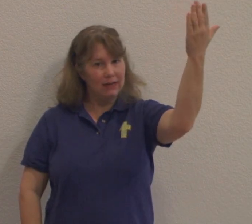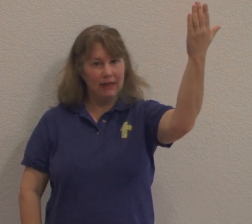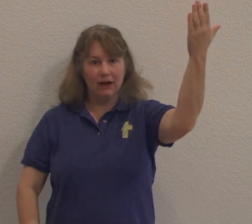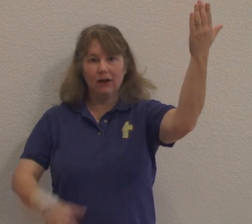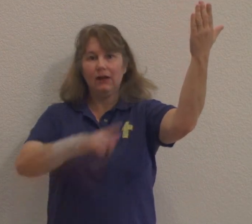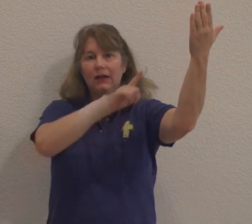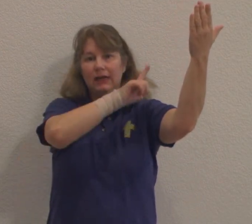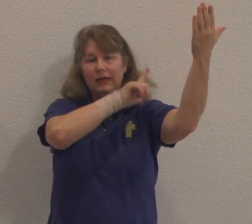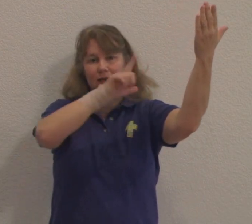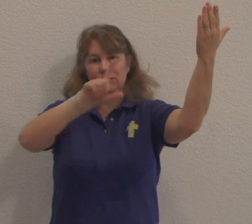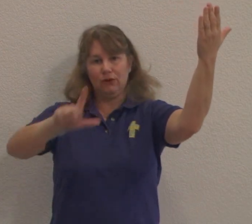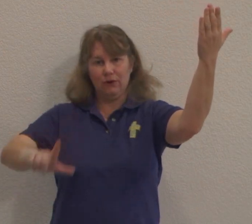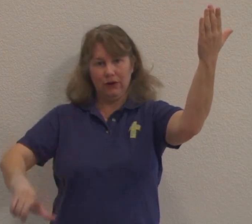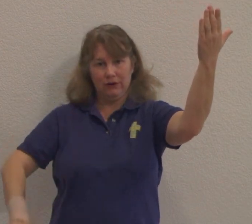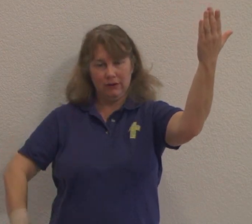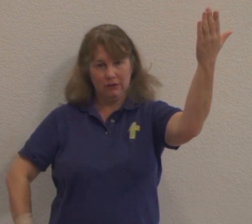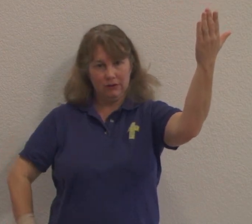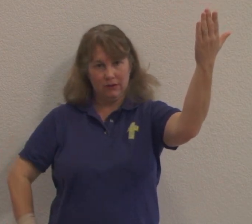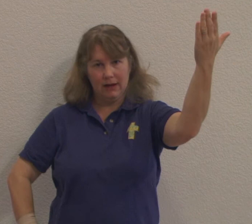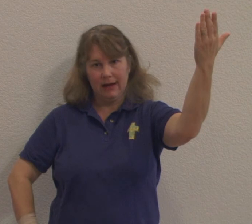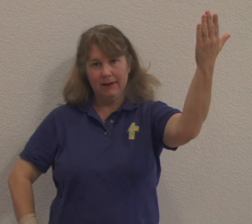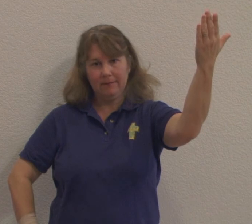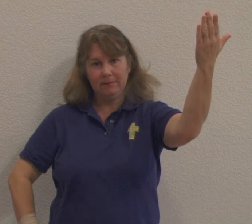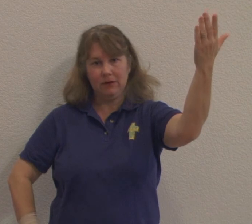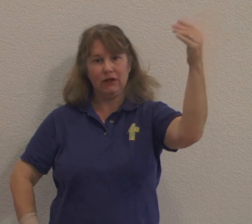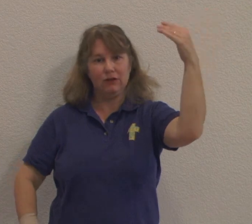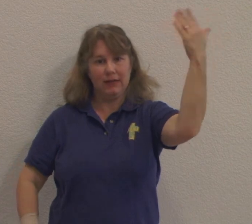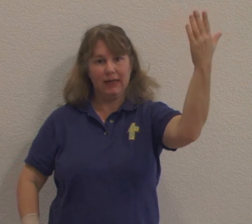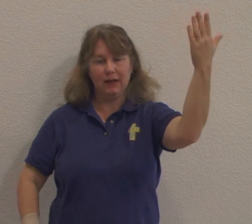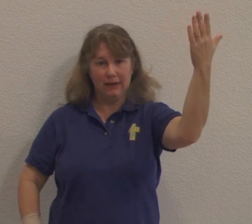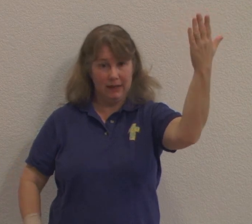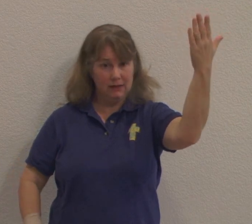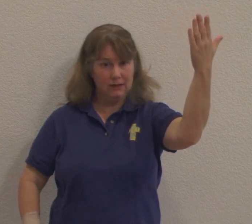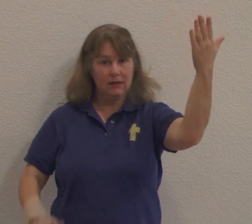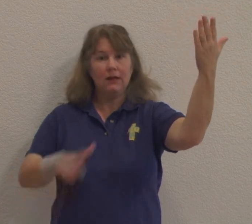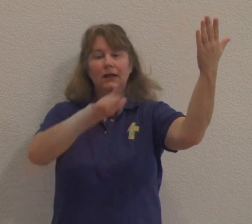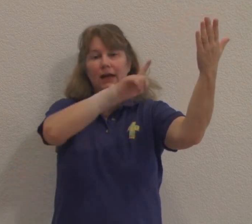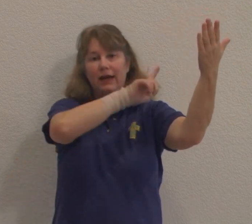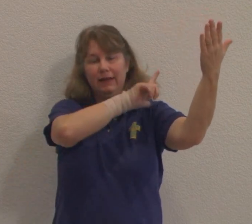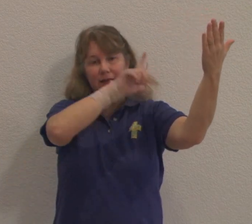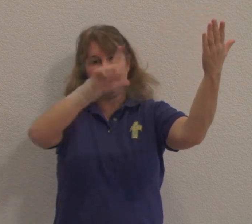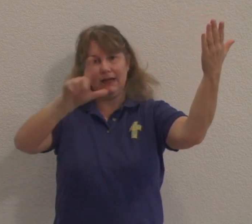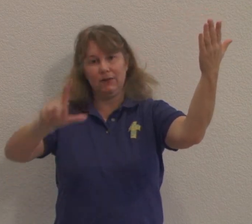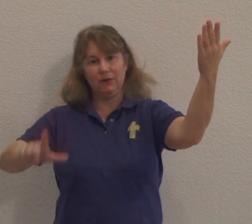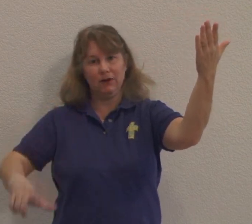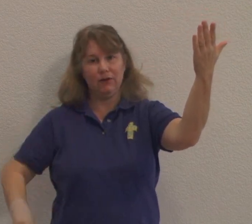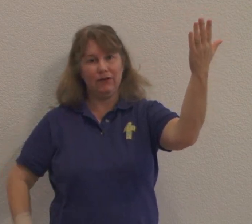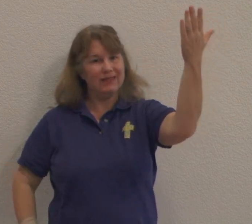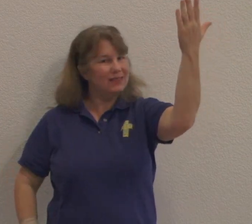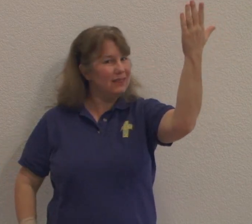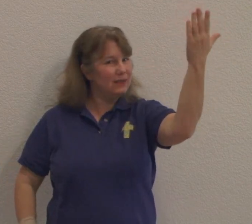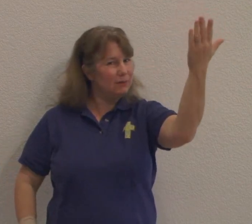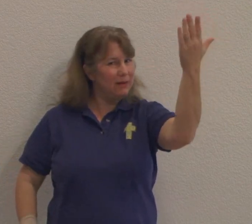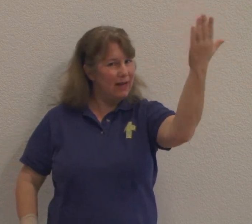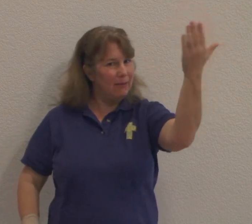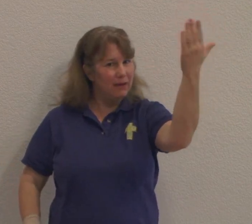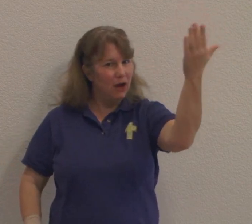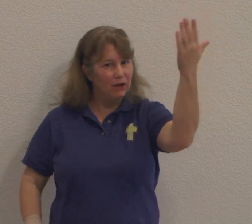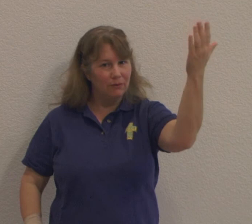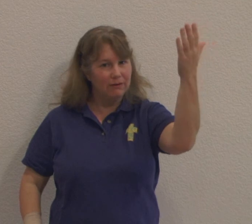in there, is Lord. Okay? You can do the He on the is, and then sign the word Lord. This would become an